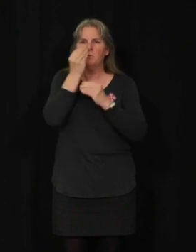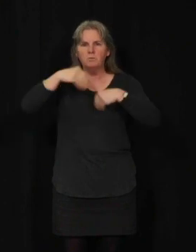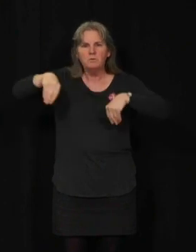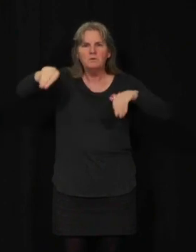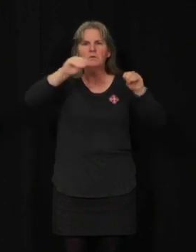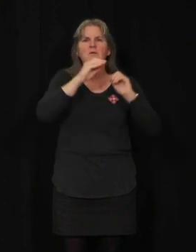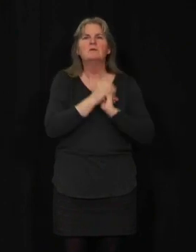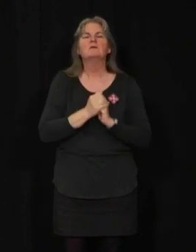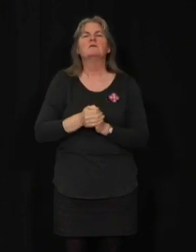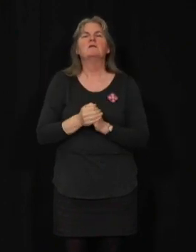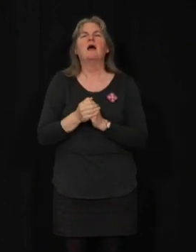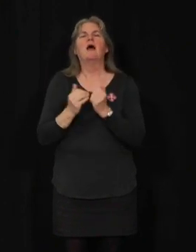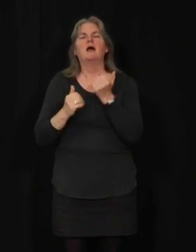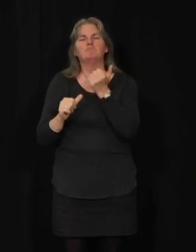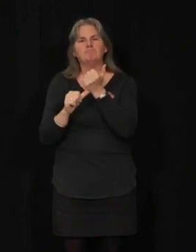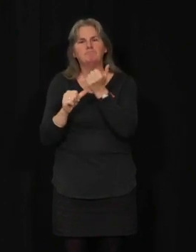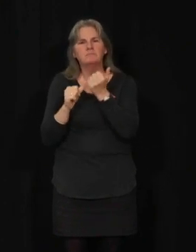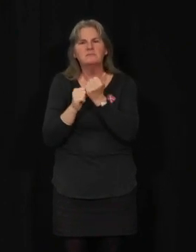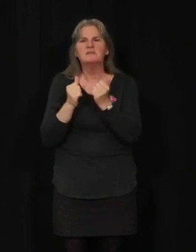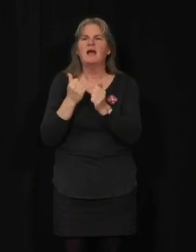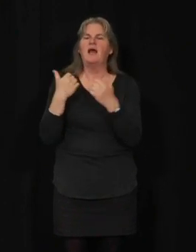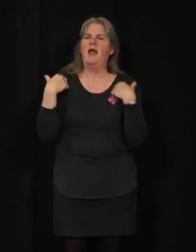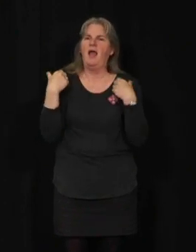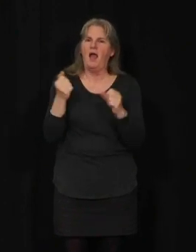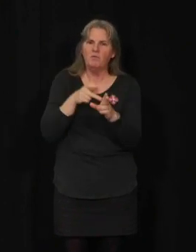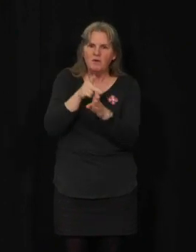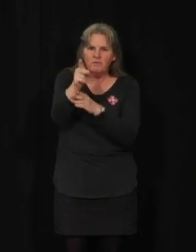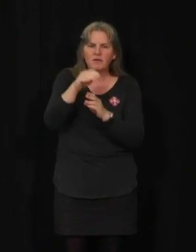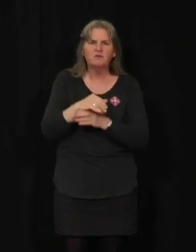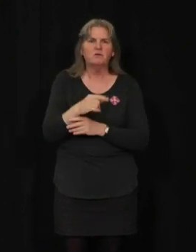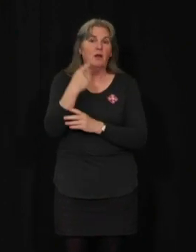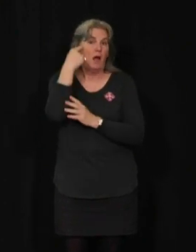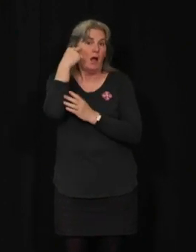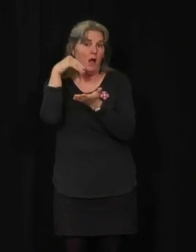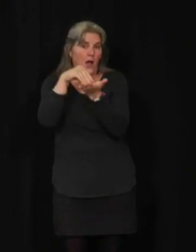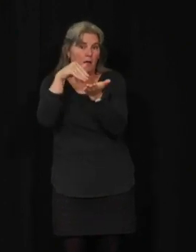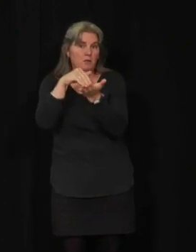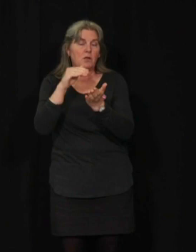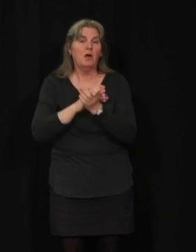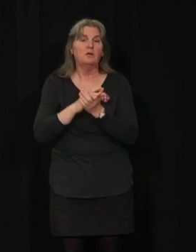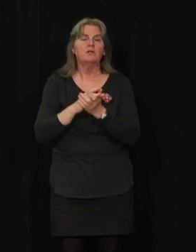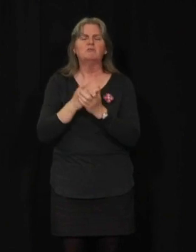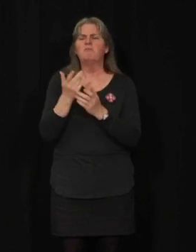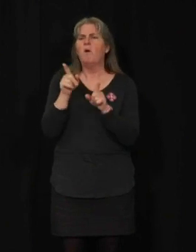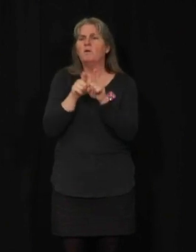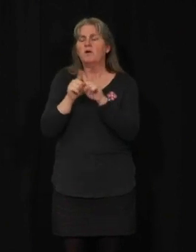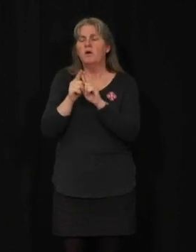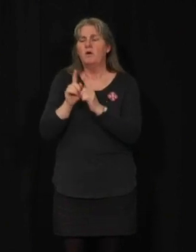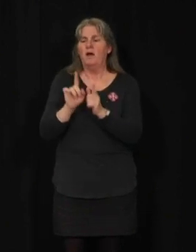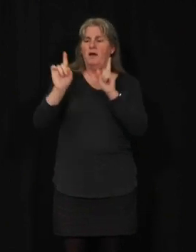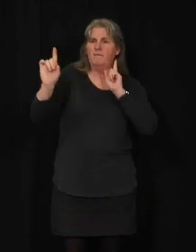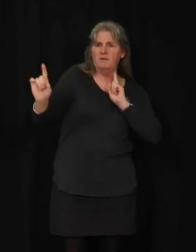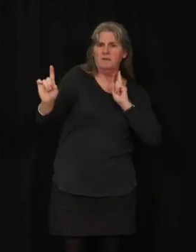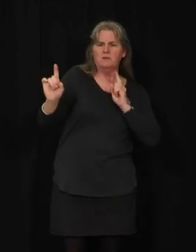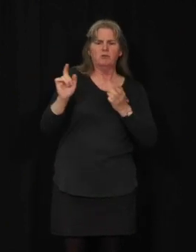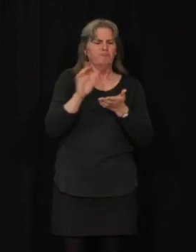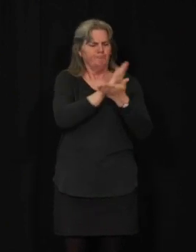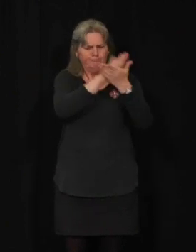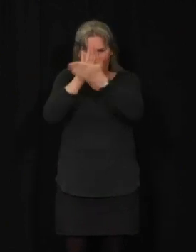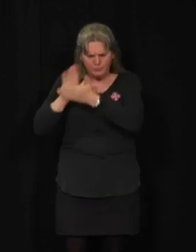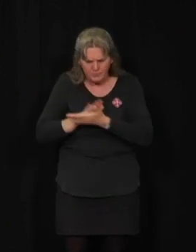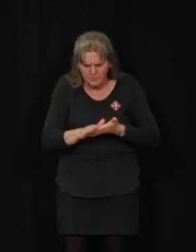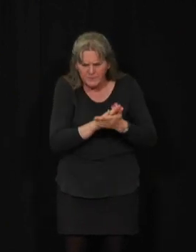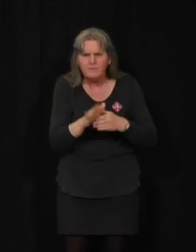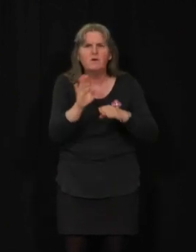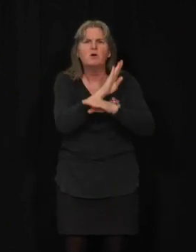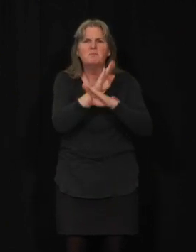stores, allied health professionals, optometrists, physical distancing and cleaning for businesses. And